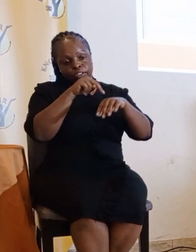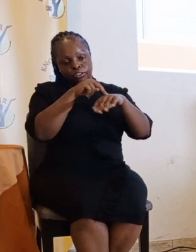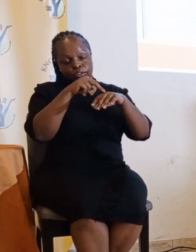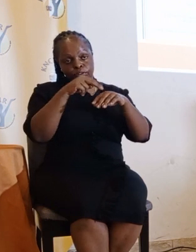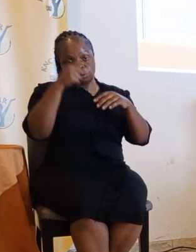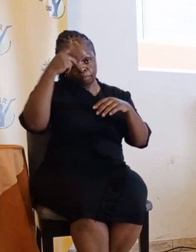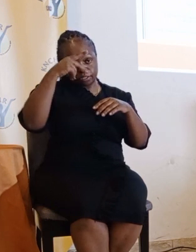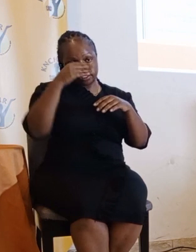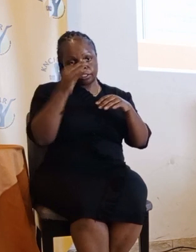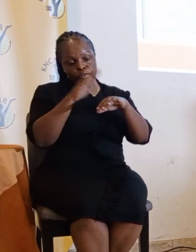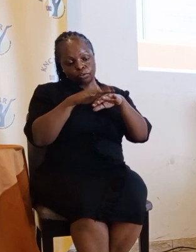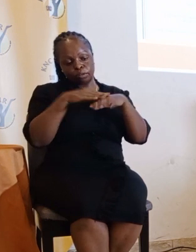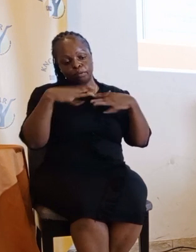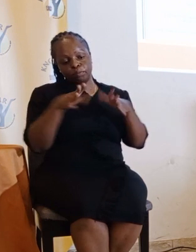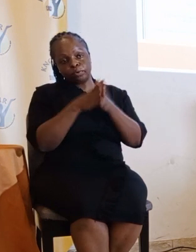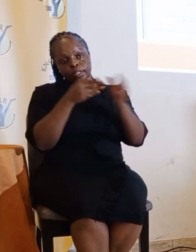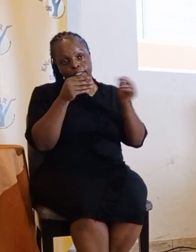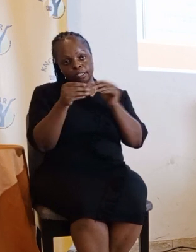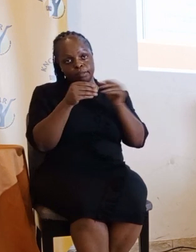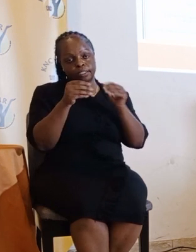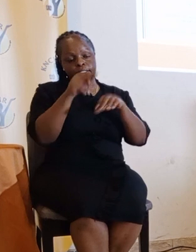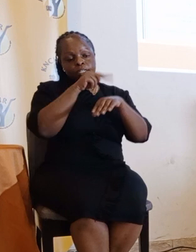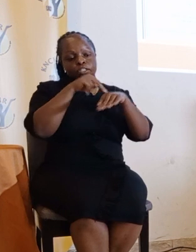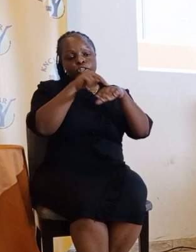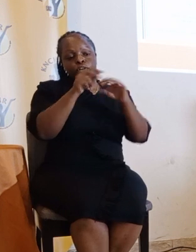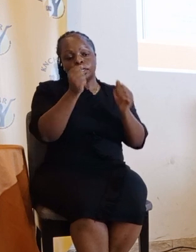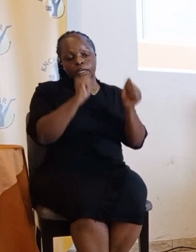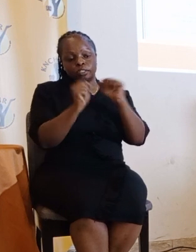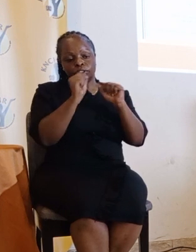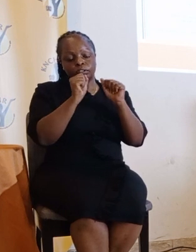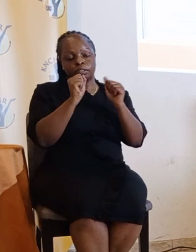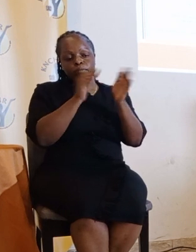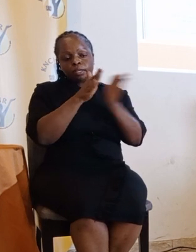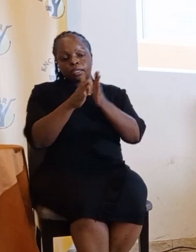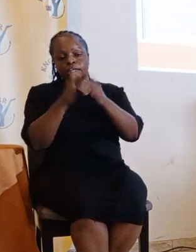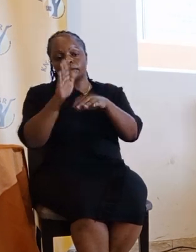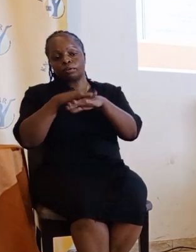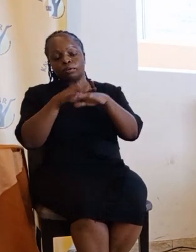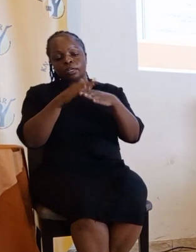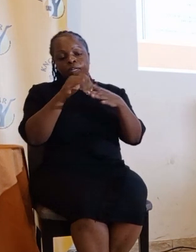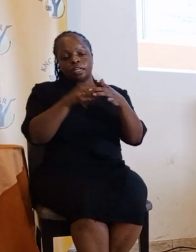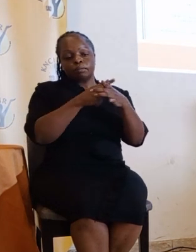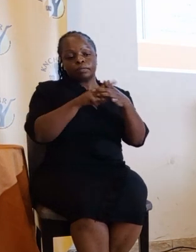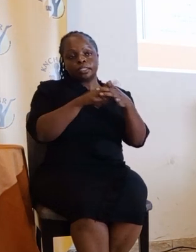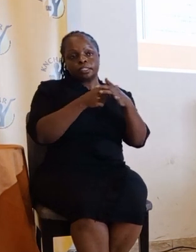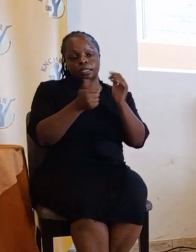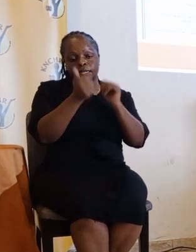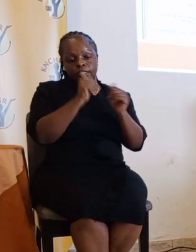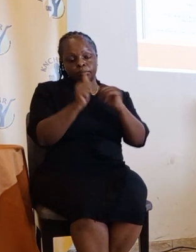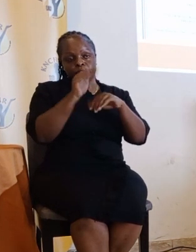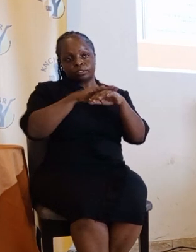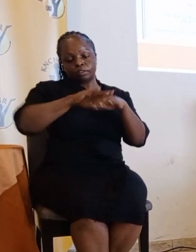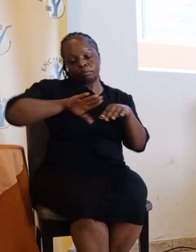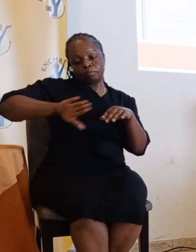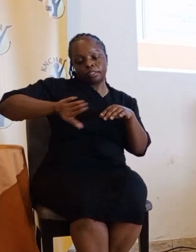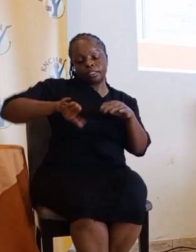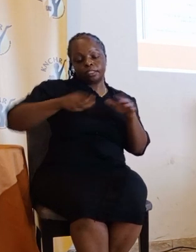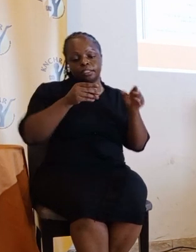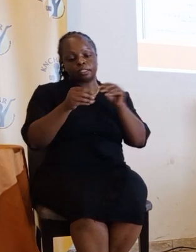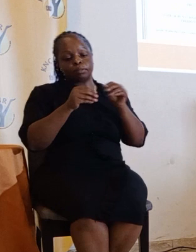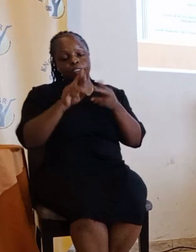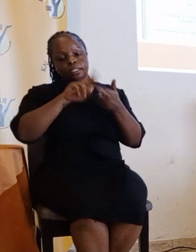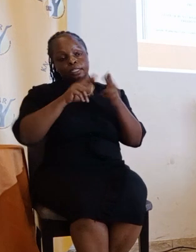Persons with Disabilities, the National Action Plan on Albinism, the enactment of the pending disability-related